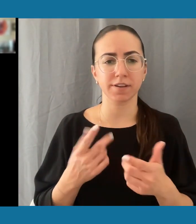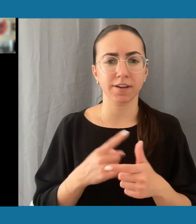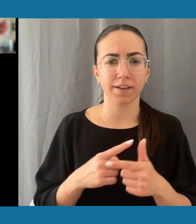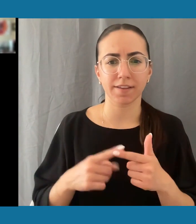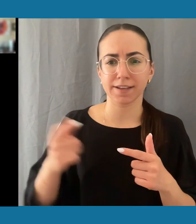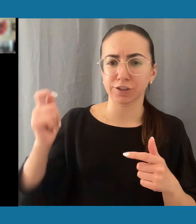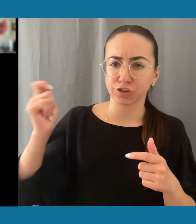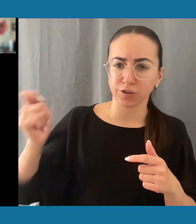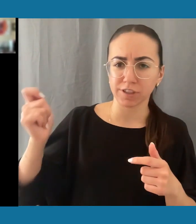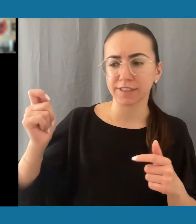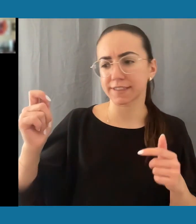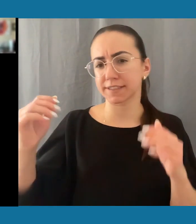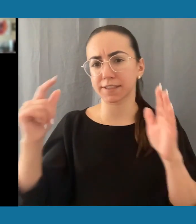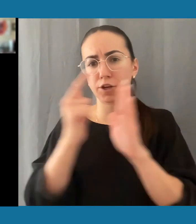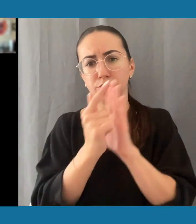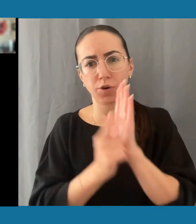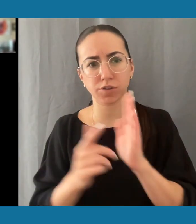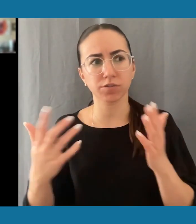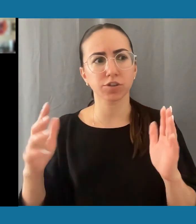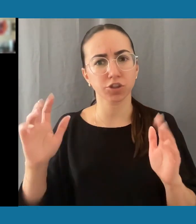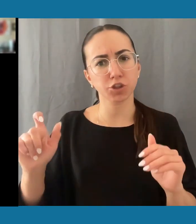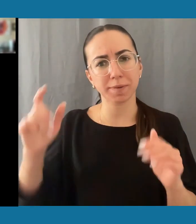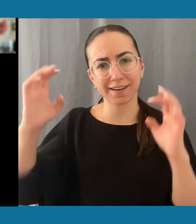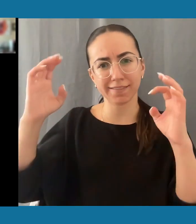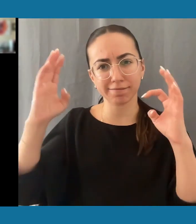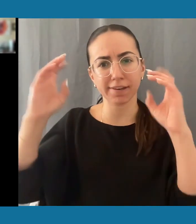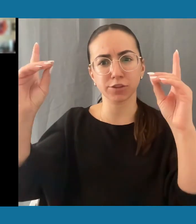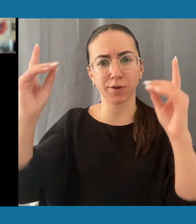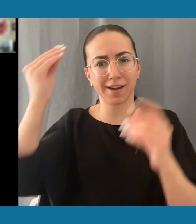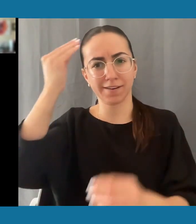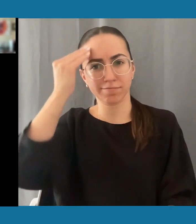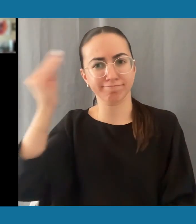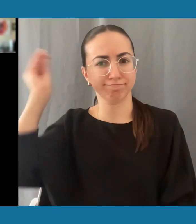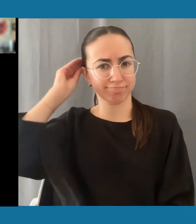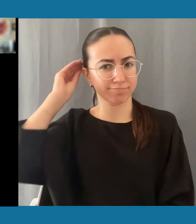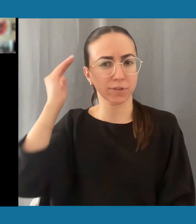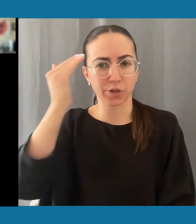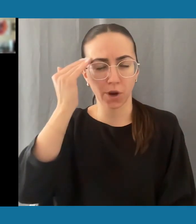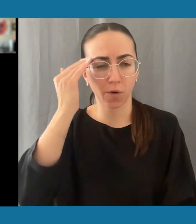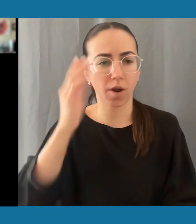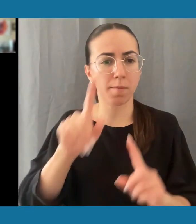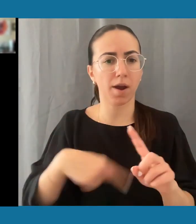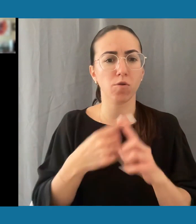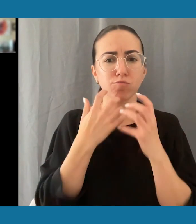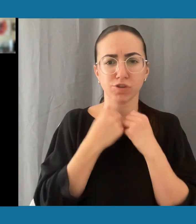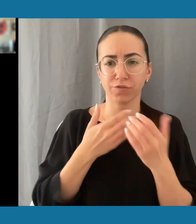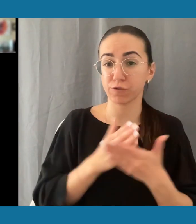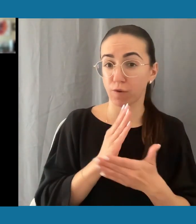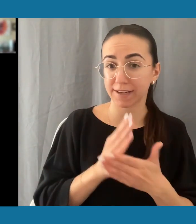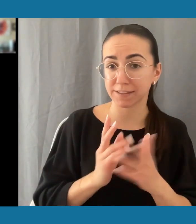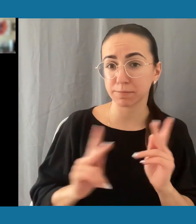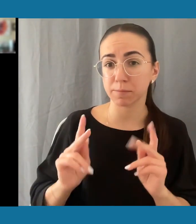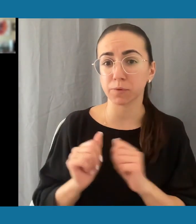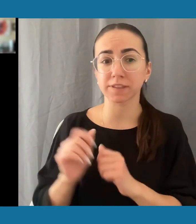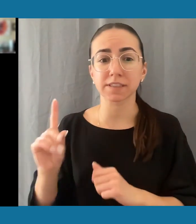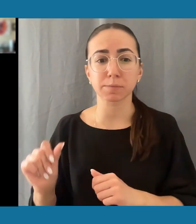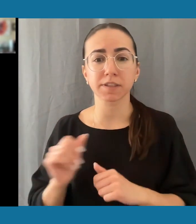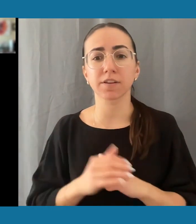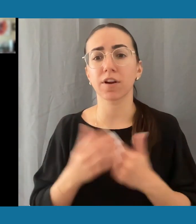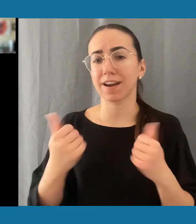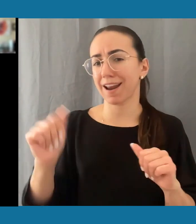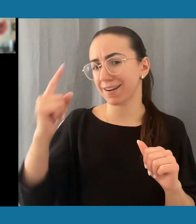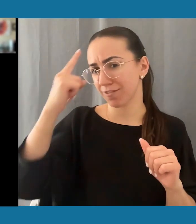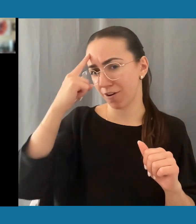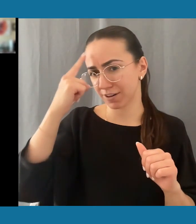it, to preserve rights of people with disabilities and with cognitive impairments. There are